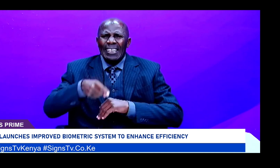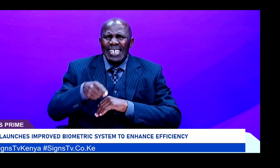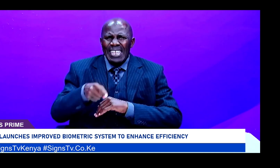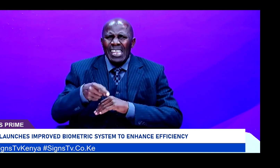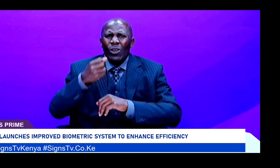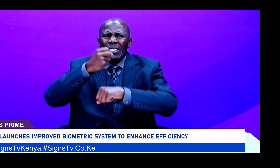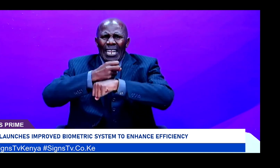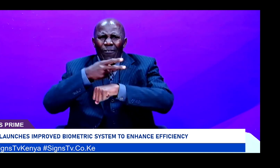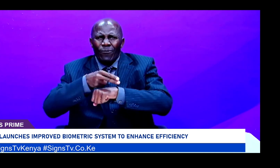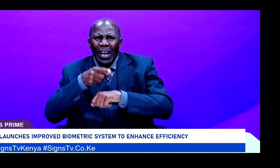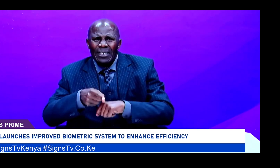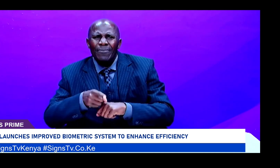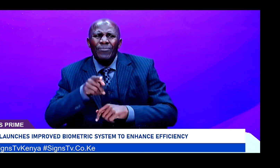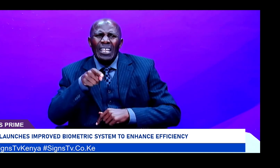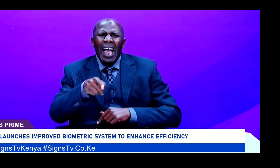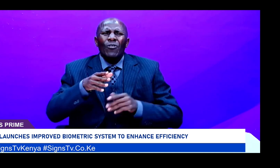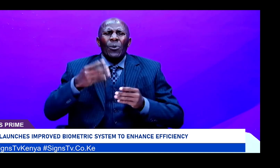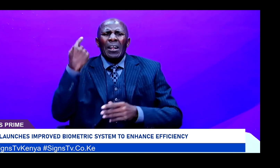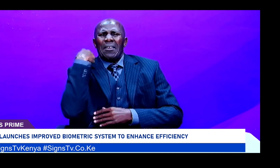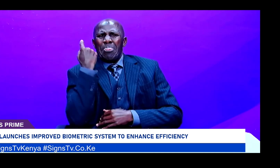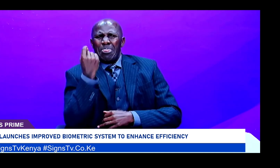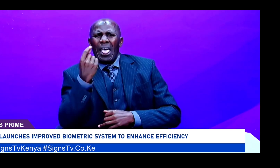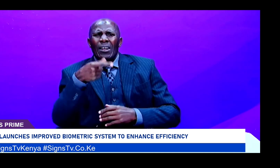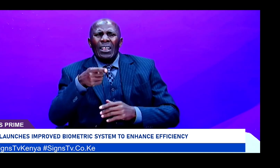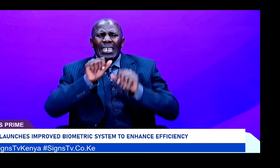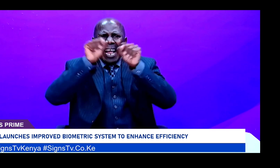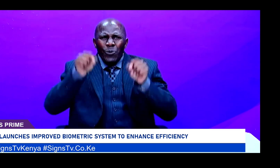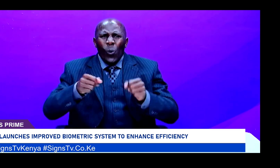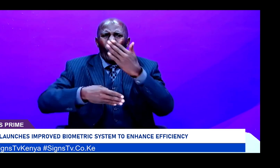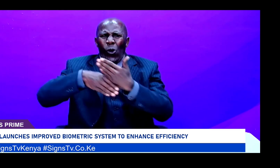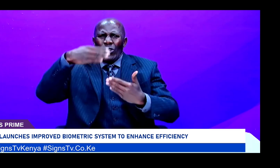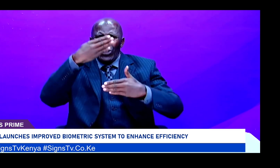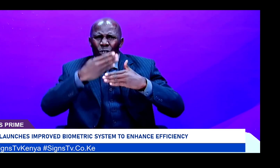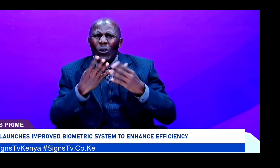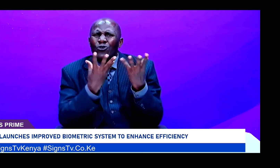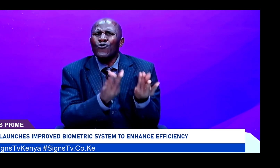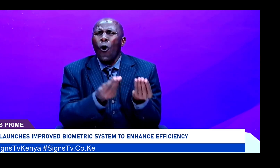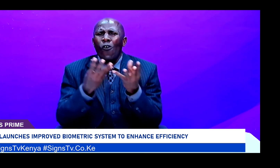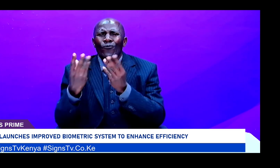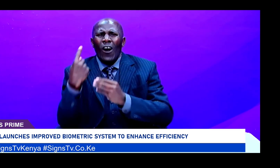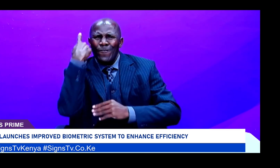and hospital staff to the SHA claiming proceeding system.